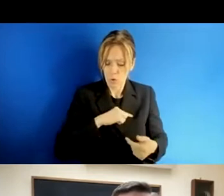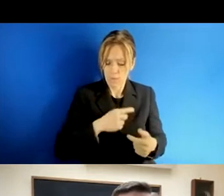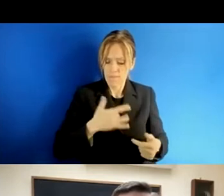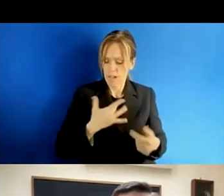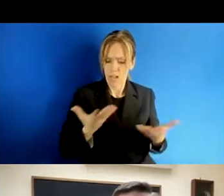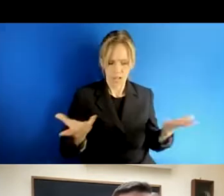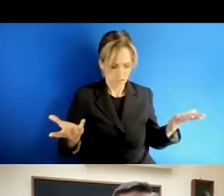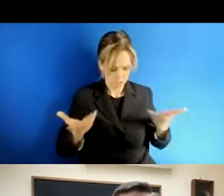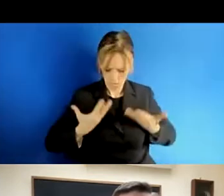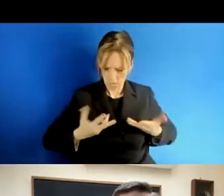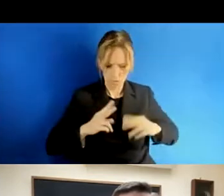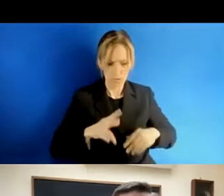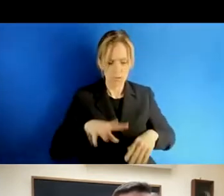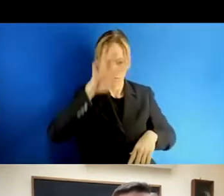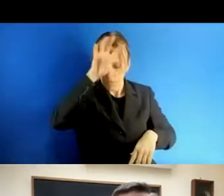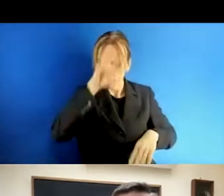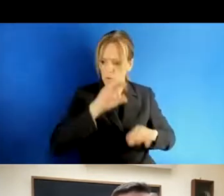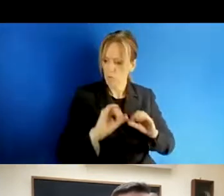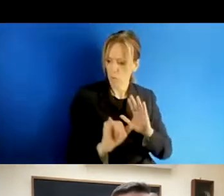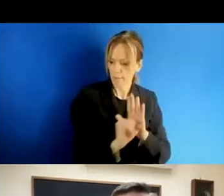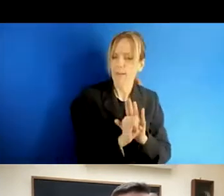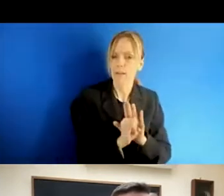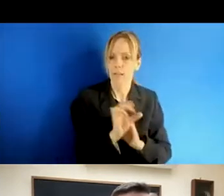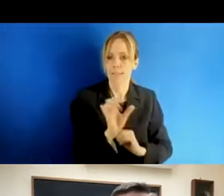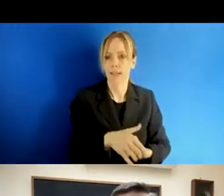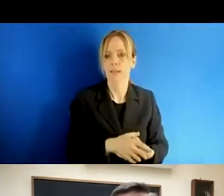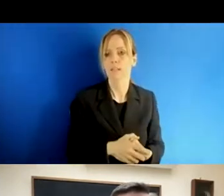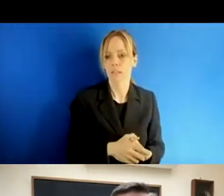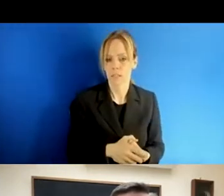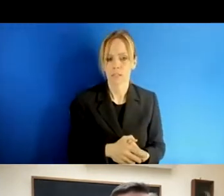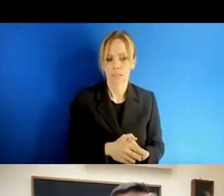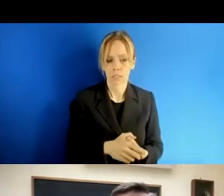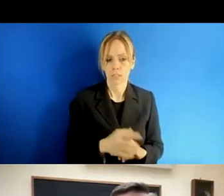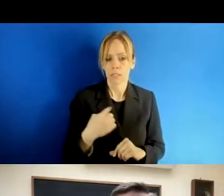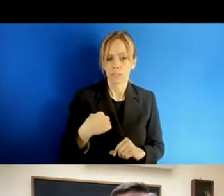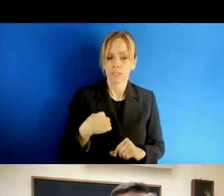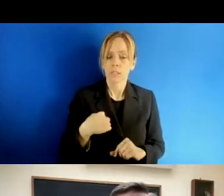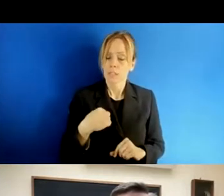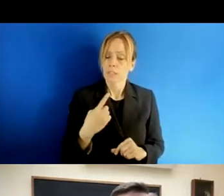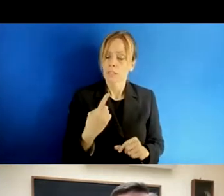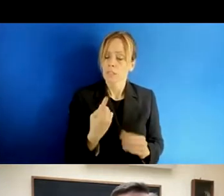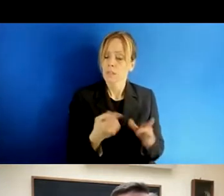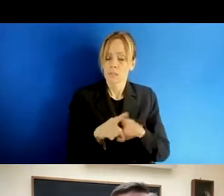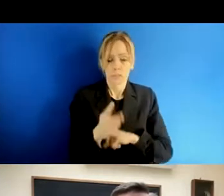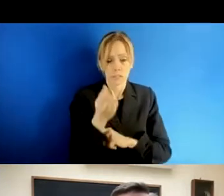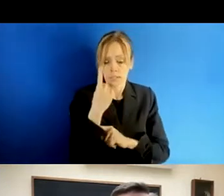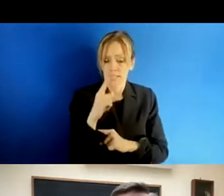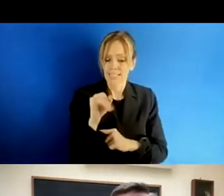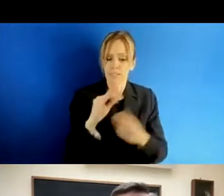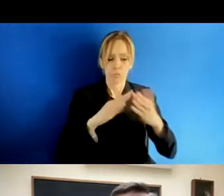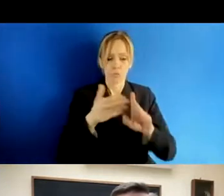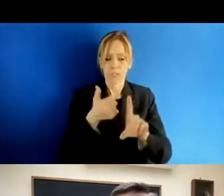that's particularly true in Asian American communities. I think it's particularly true in disabled communities where it's very hard for